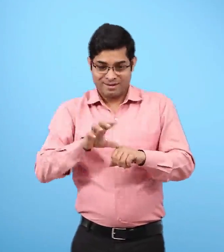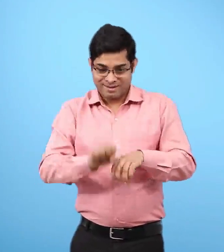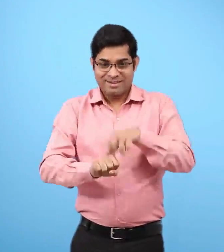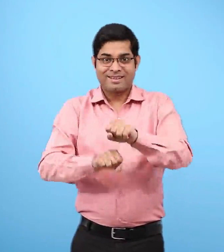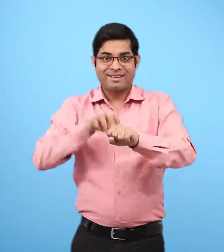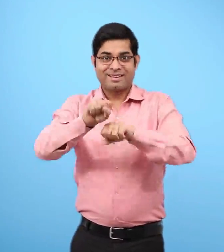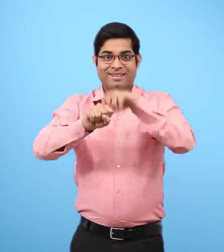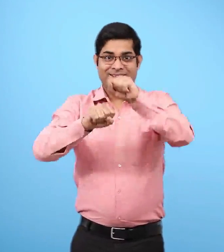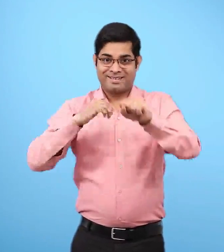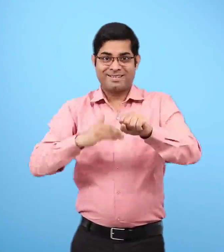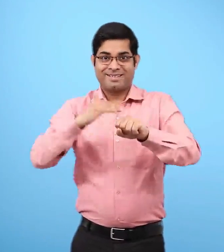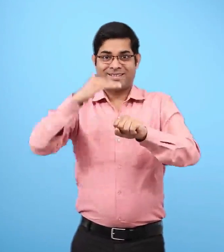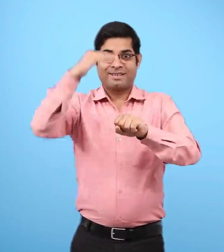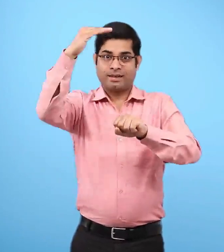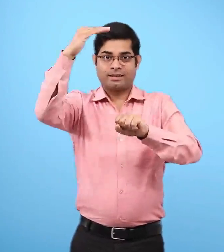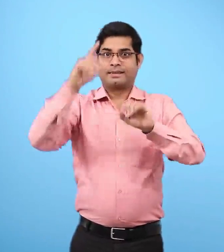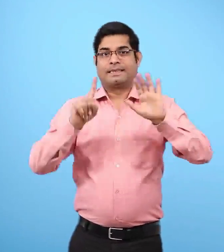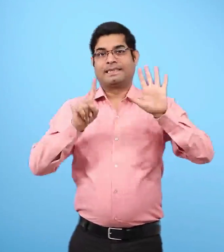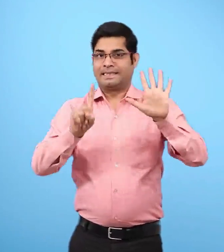Ladder 1 has 6 steps.